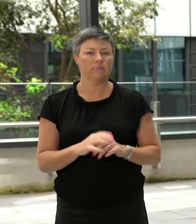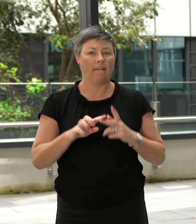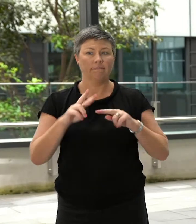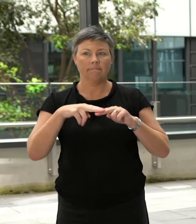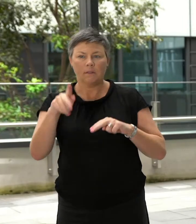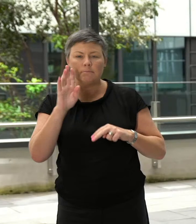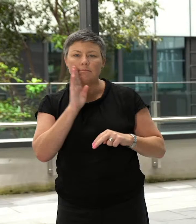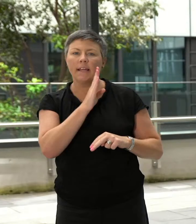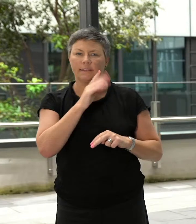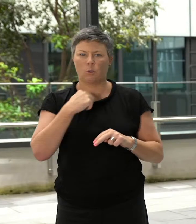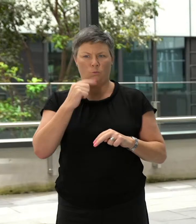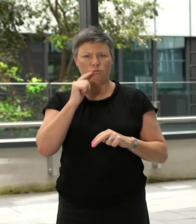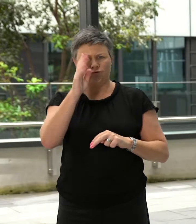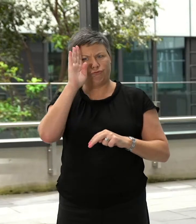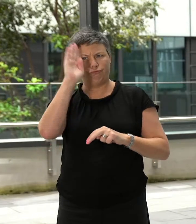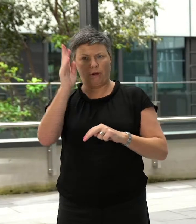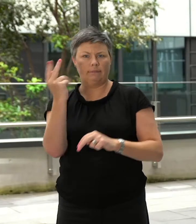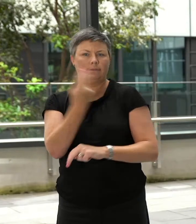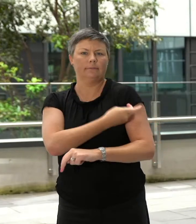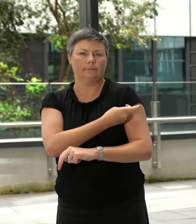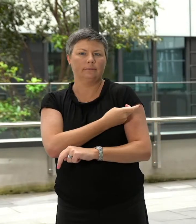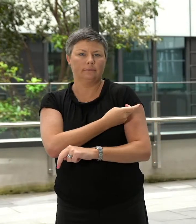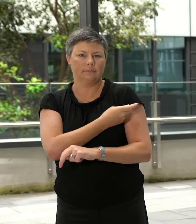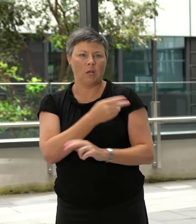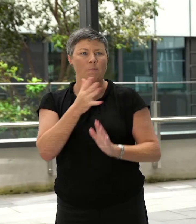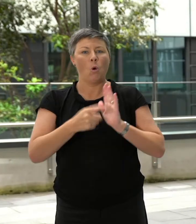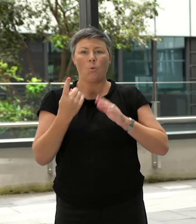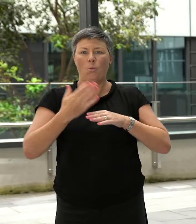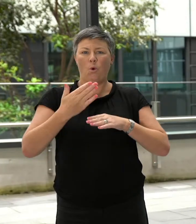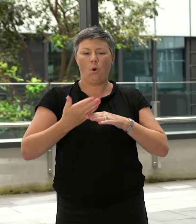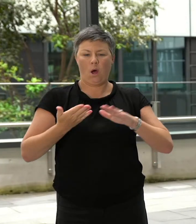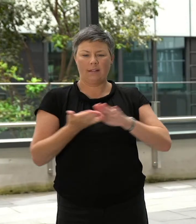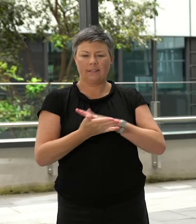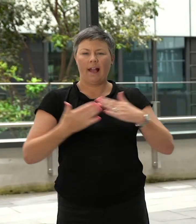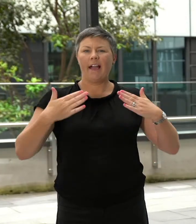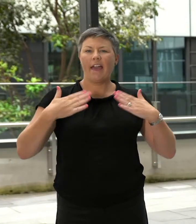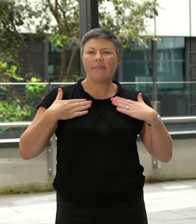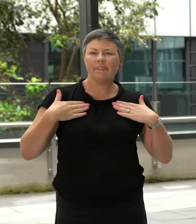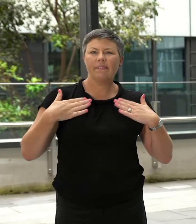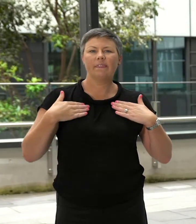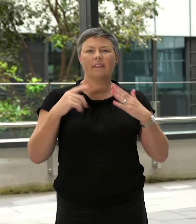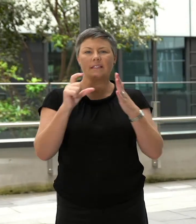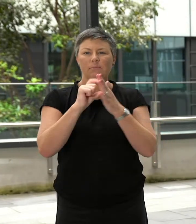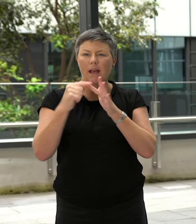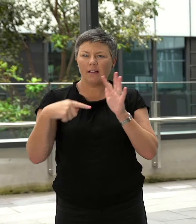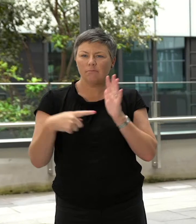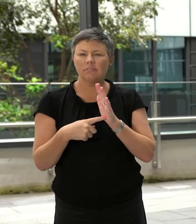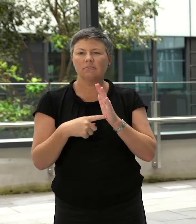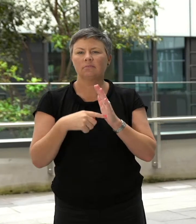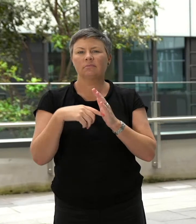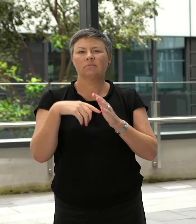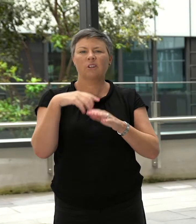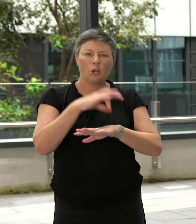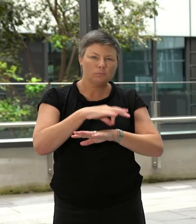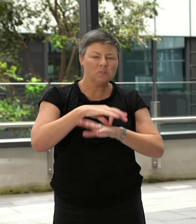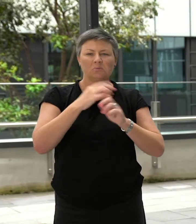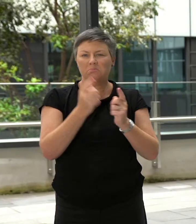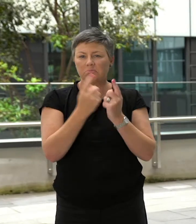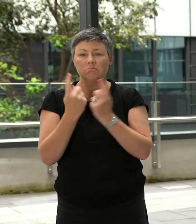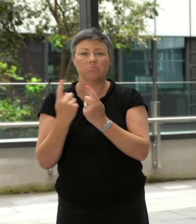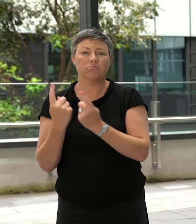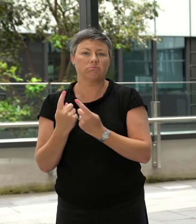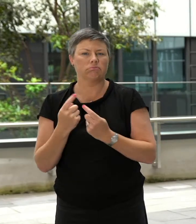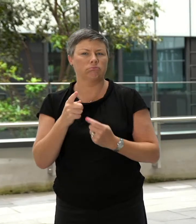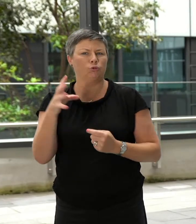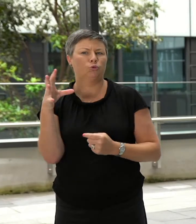immediately. So there should be no one left in our health service unvaccinated. The vaccine supply